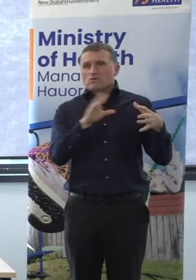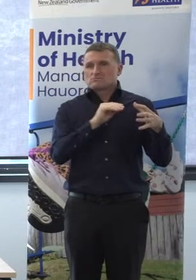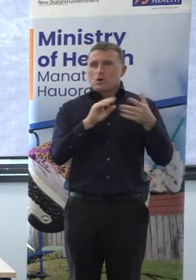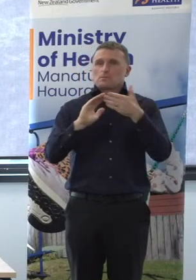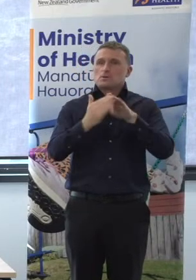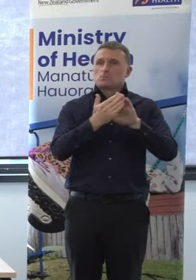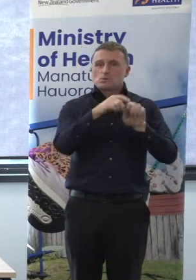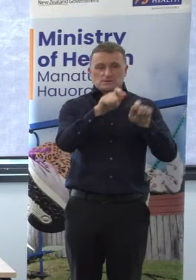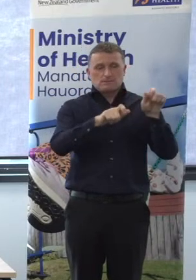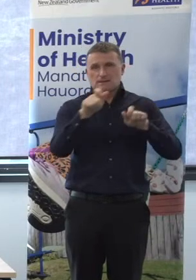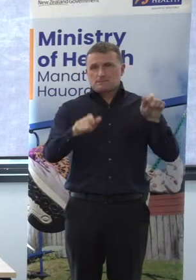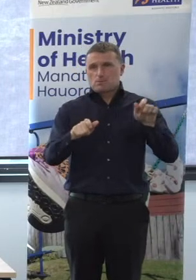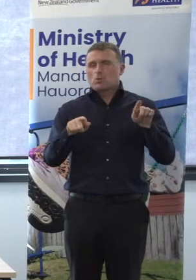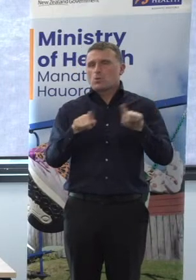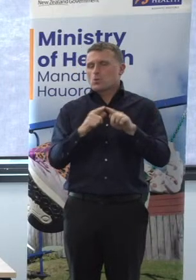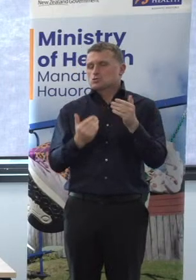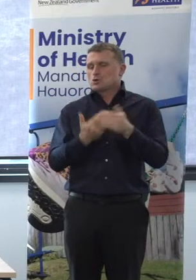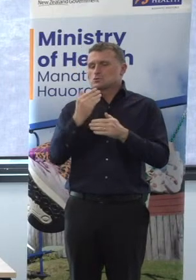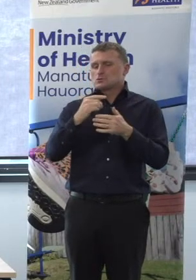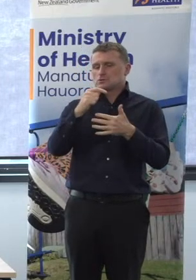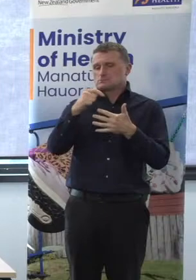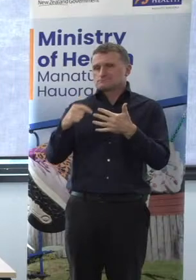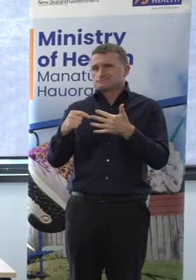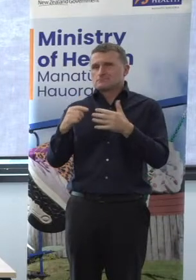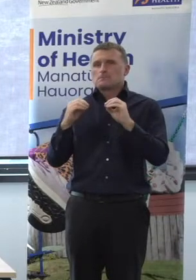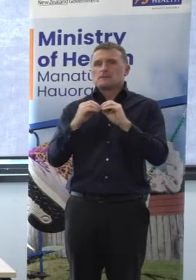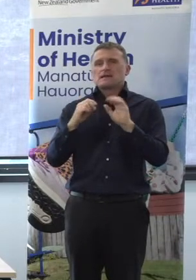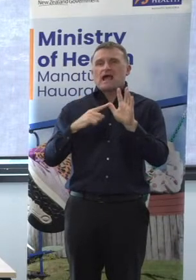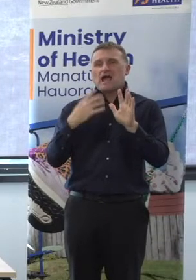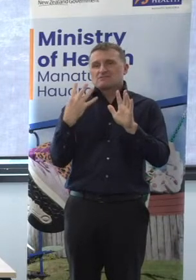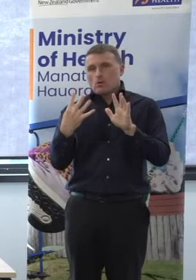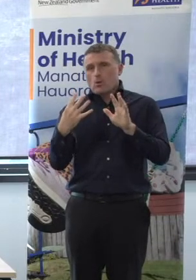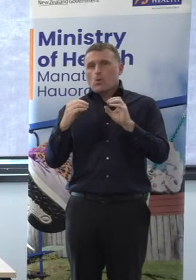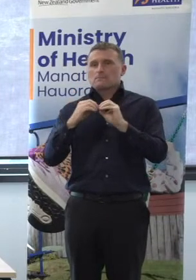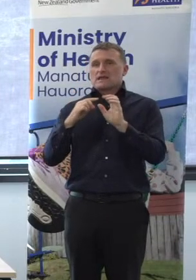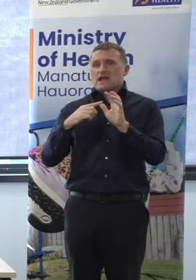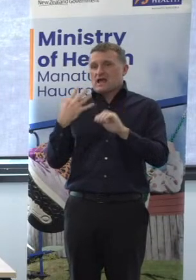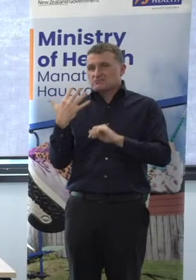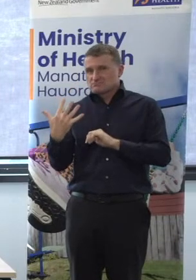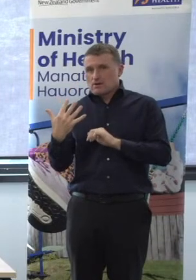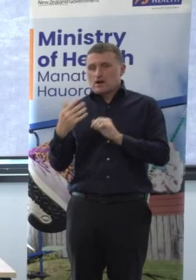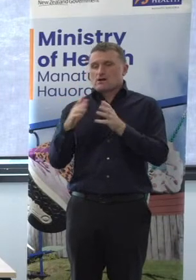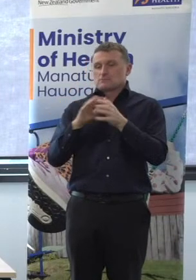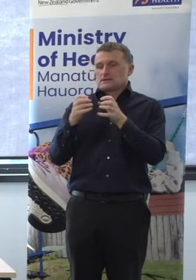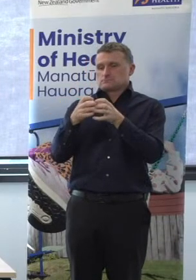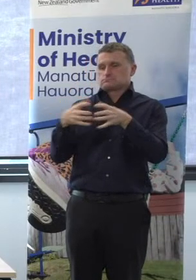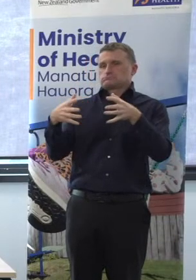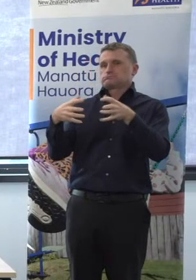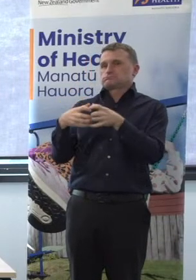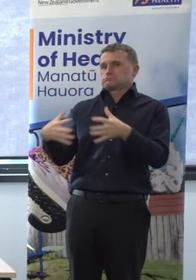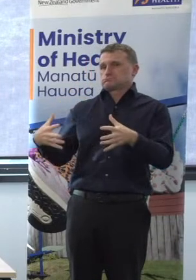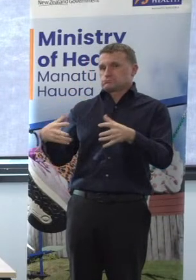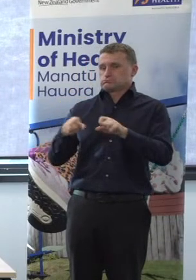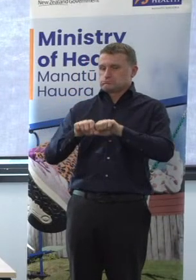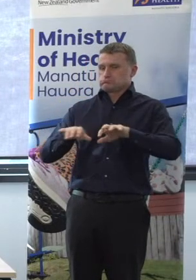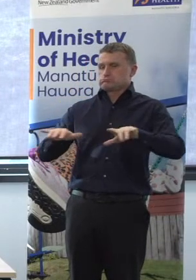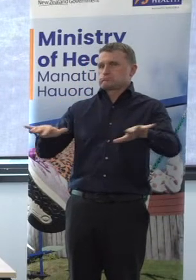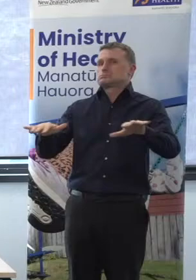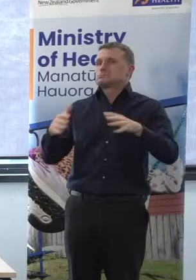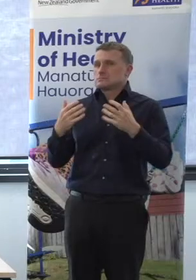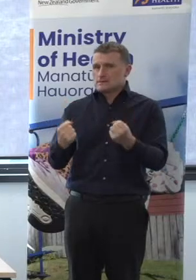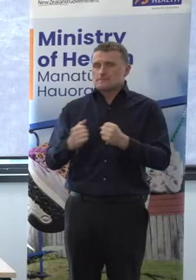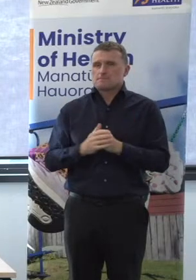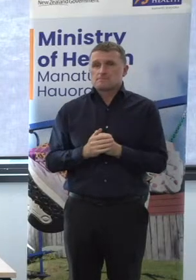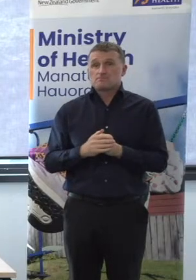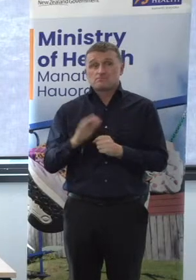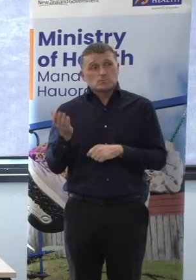new variants such as BA4 and BA5 beginning to show early indications of increasing in prevalence. And as we can see